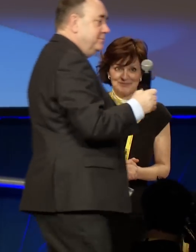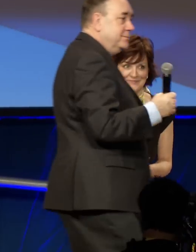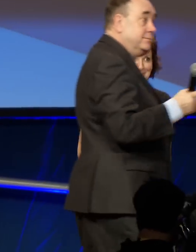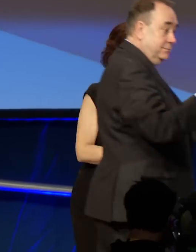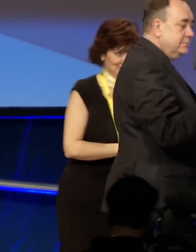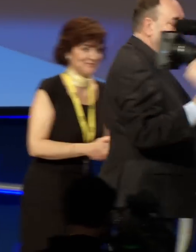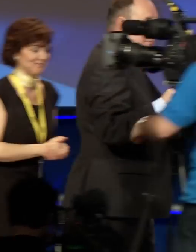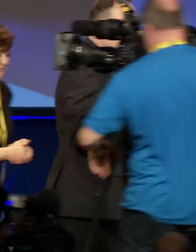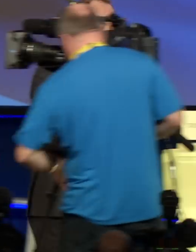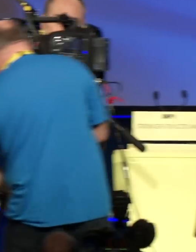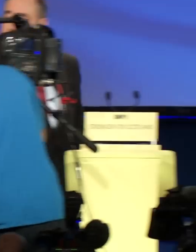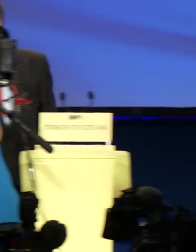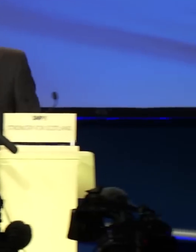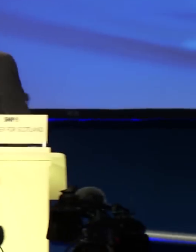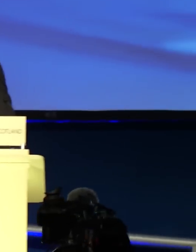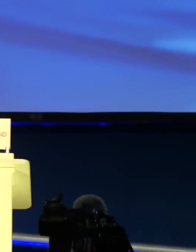Thank you.